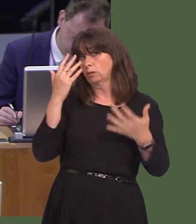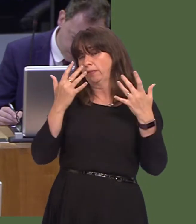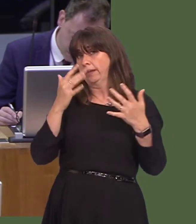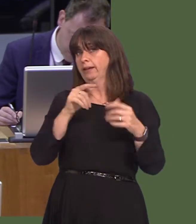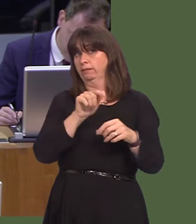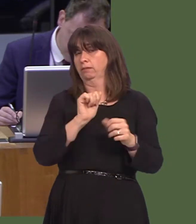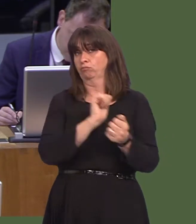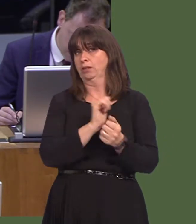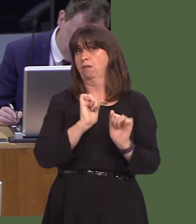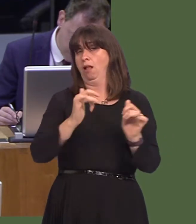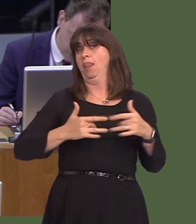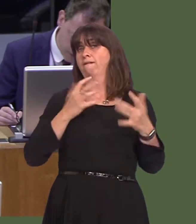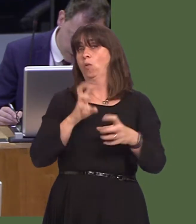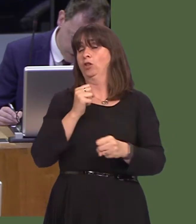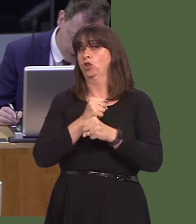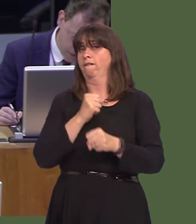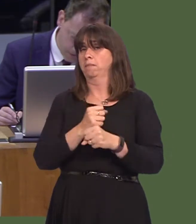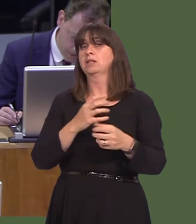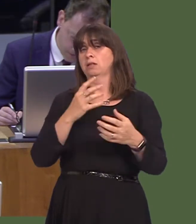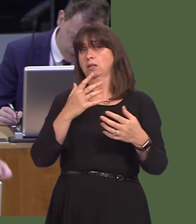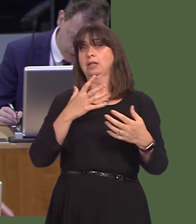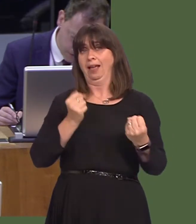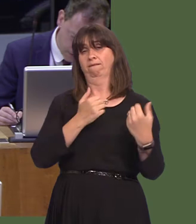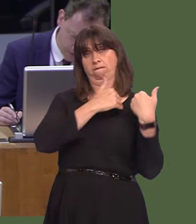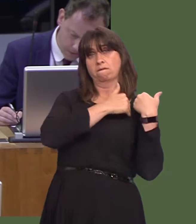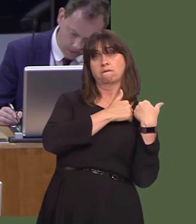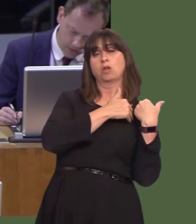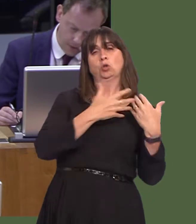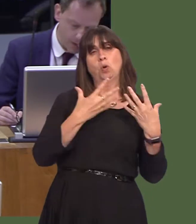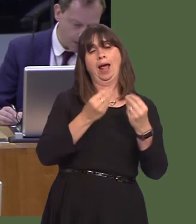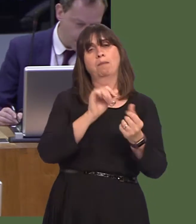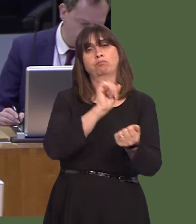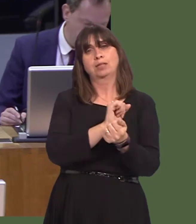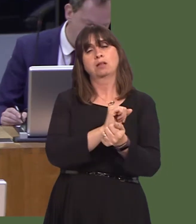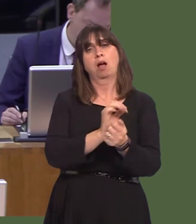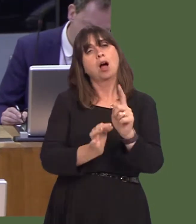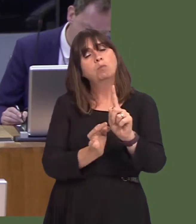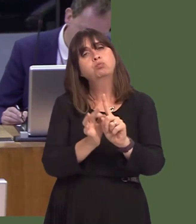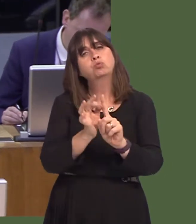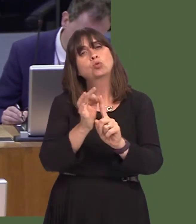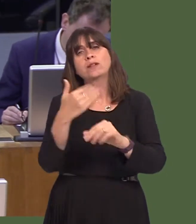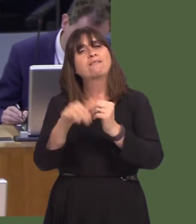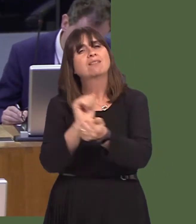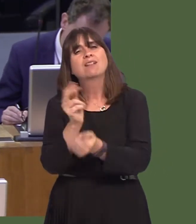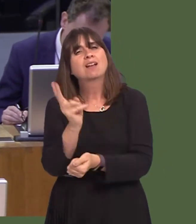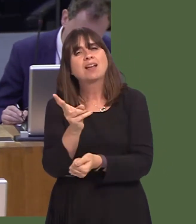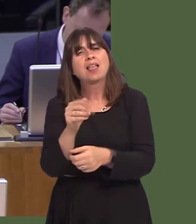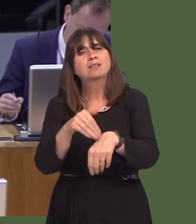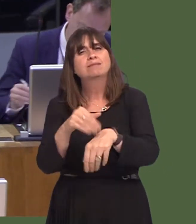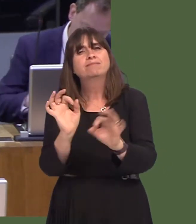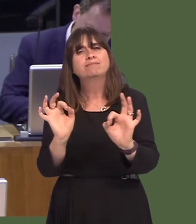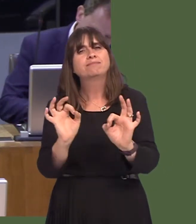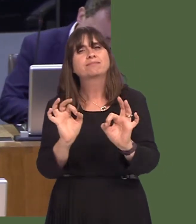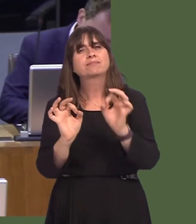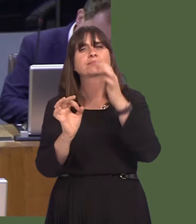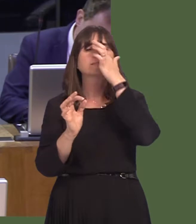the Welsh Government has a role to play in the rehabilitation, as you've just said, and an effort through the provision of